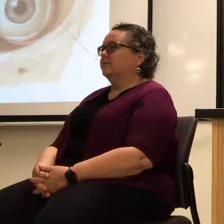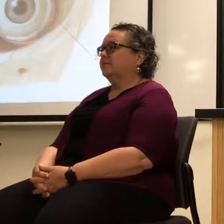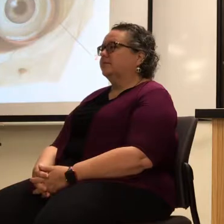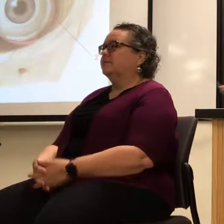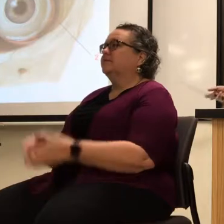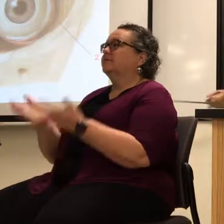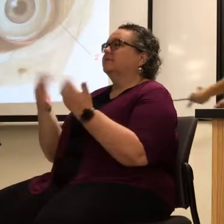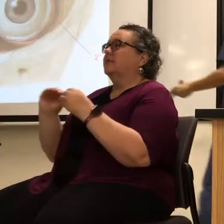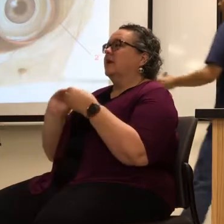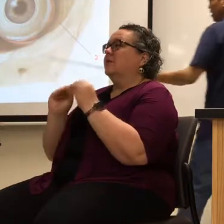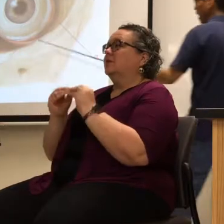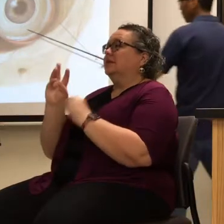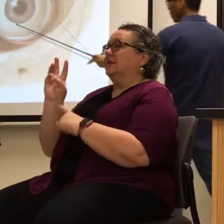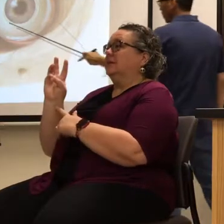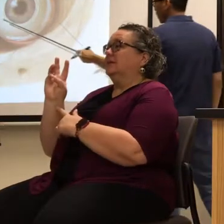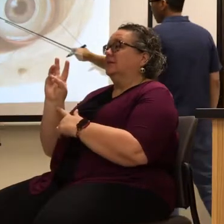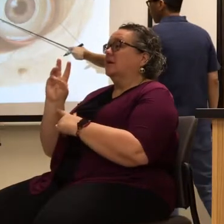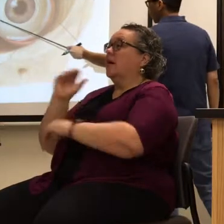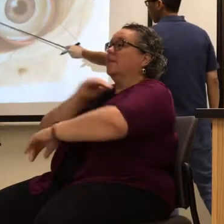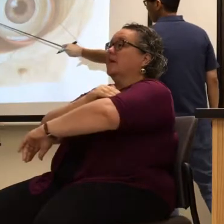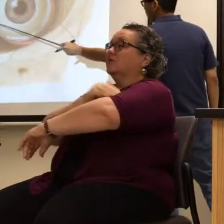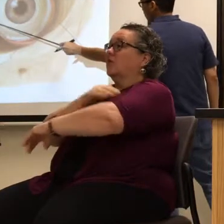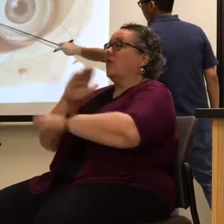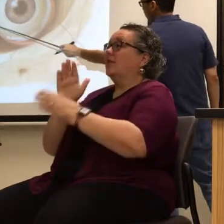Number six, muscle on the side, laterally.